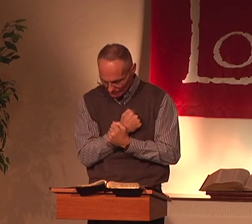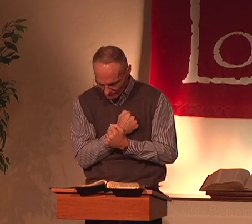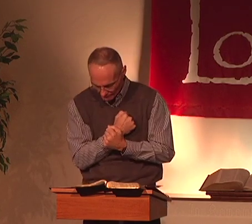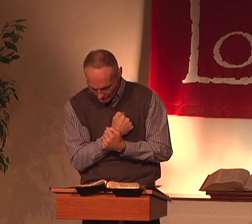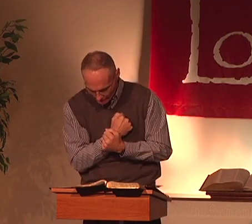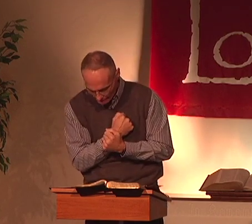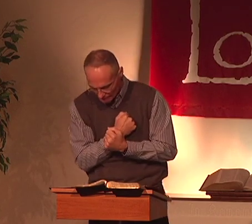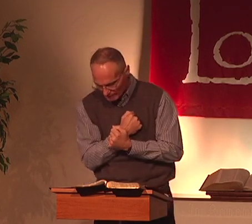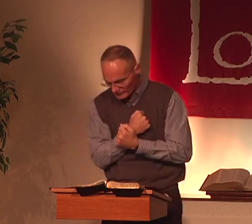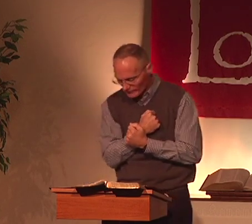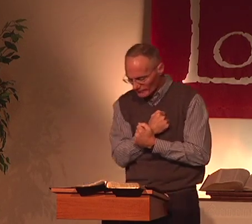Because of love